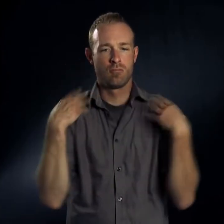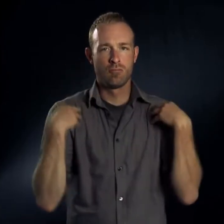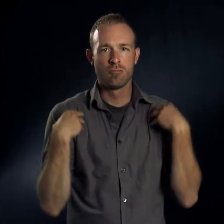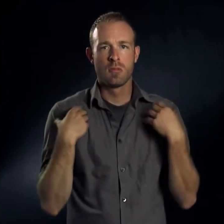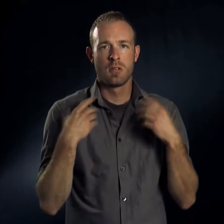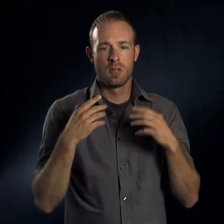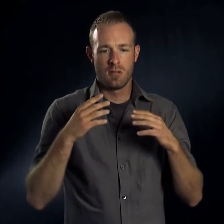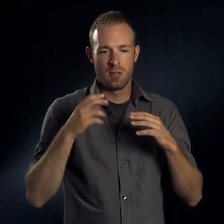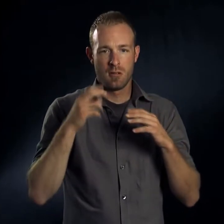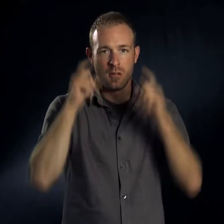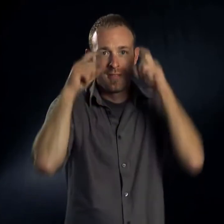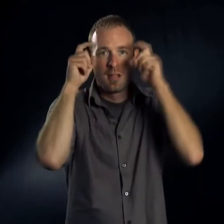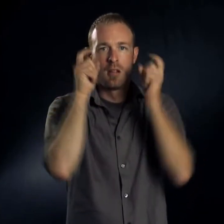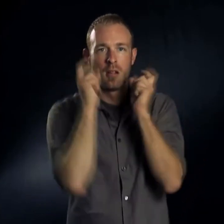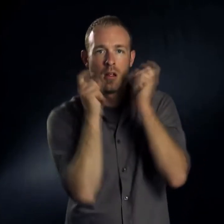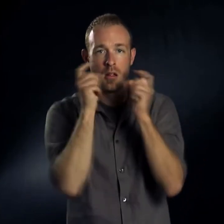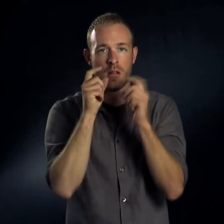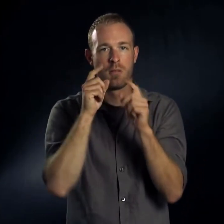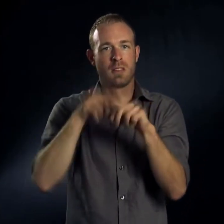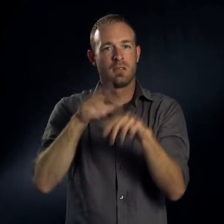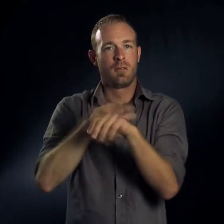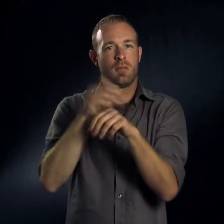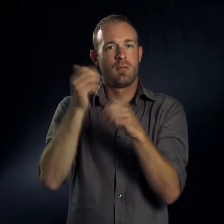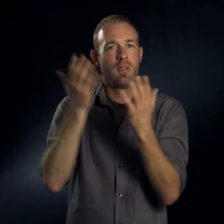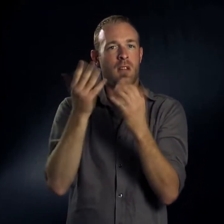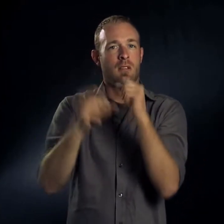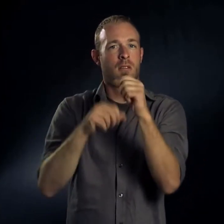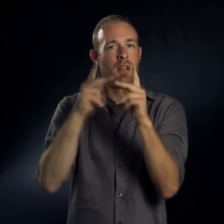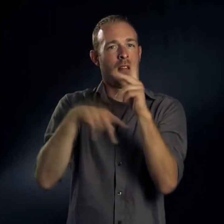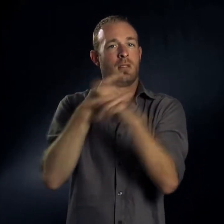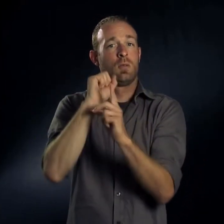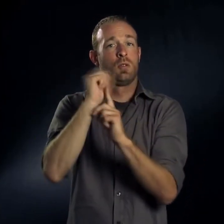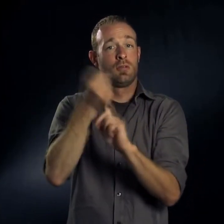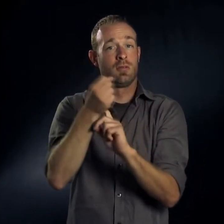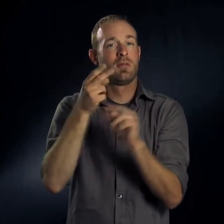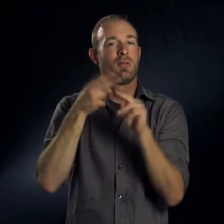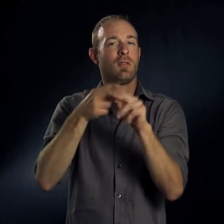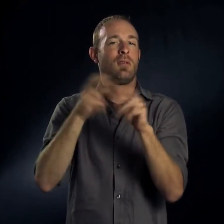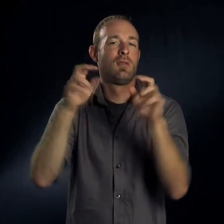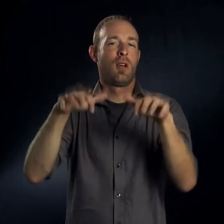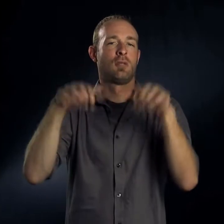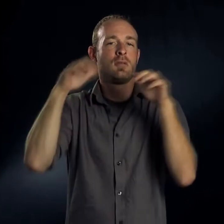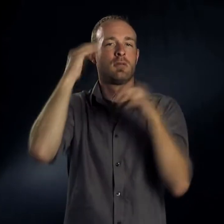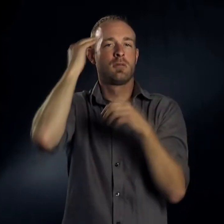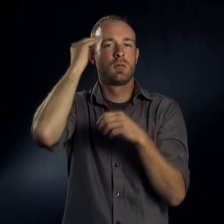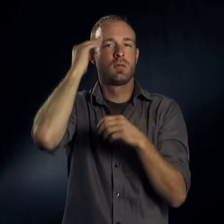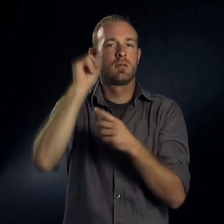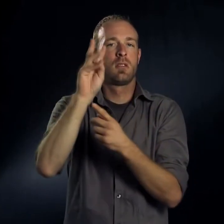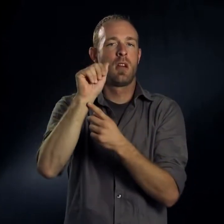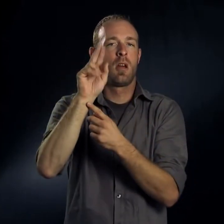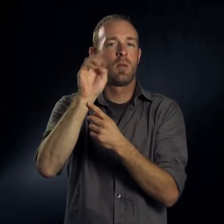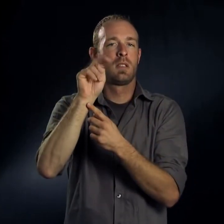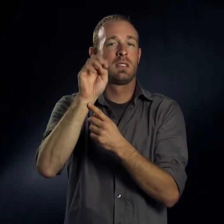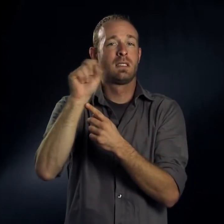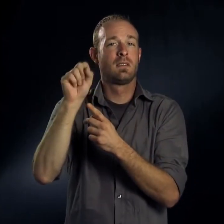The signer will adjust their non-manual markers, body language, and posture depending on